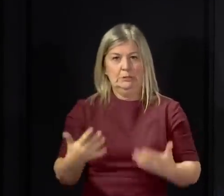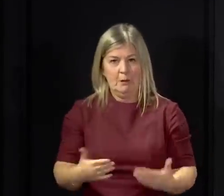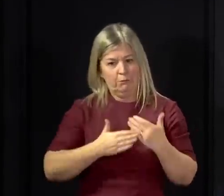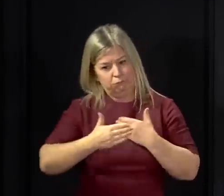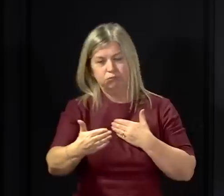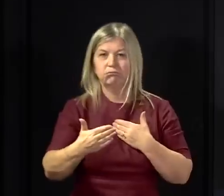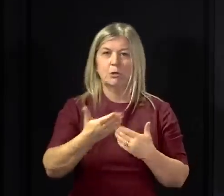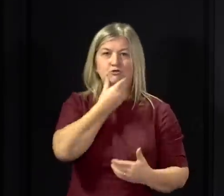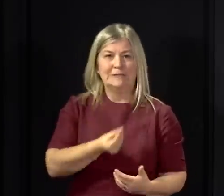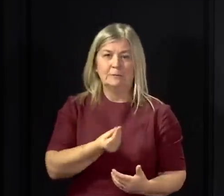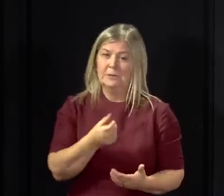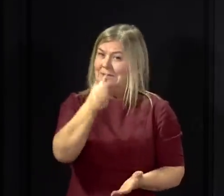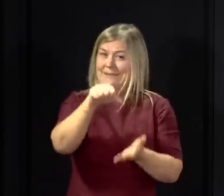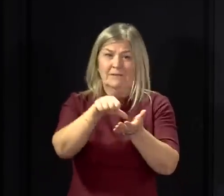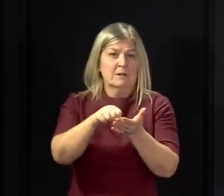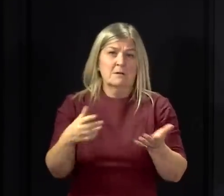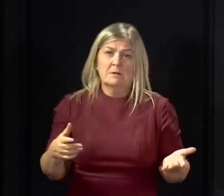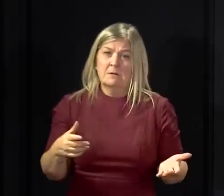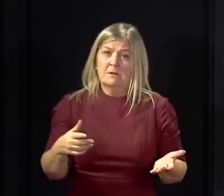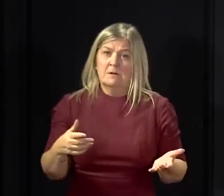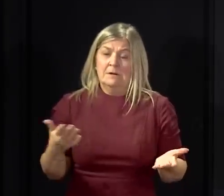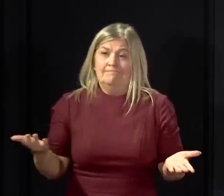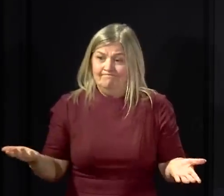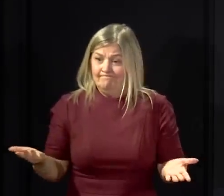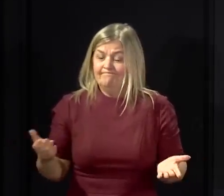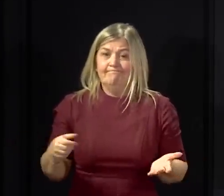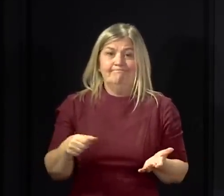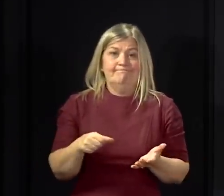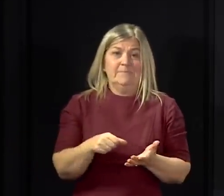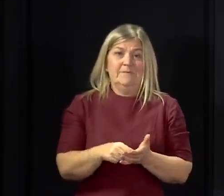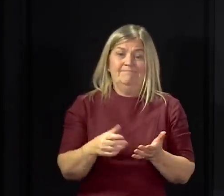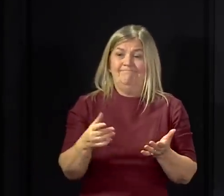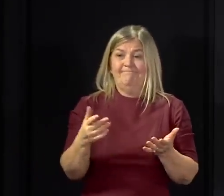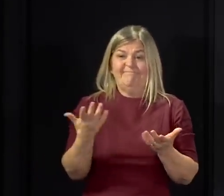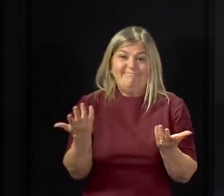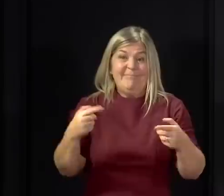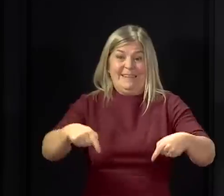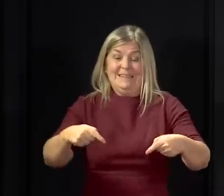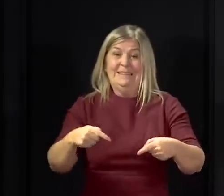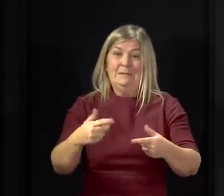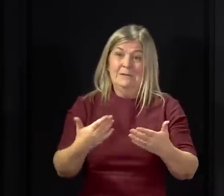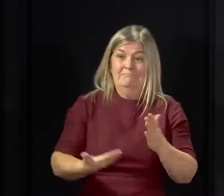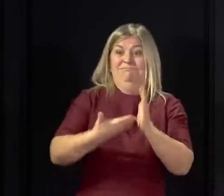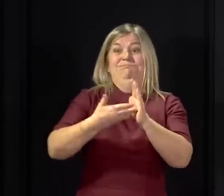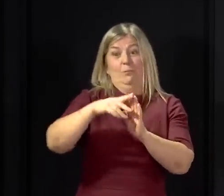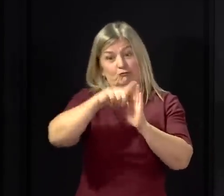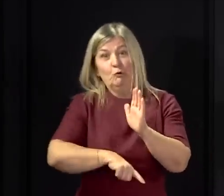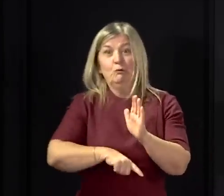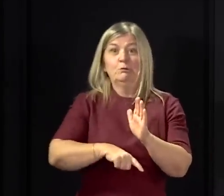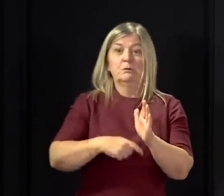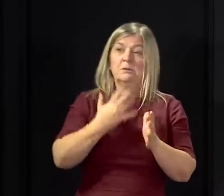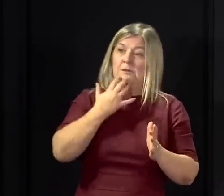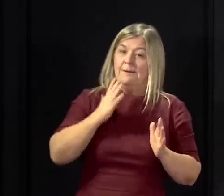this is difficult because it's Christmas. I know it's difficult because it is involving greater restrictions for a period